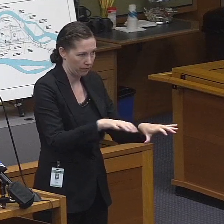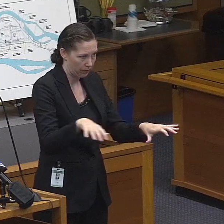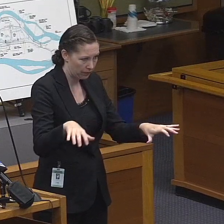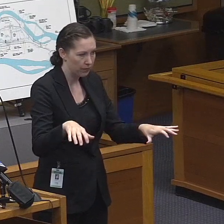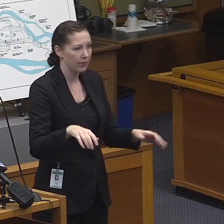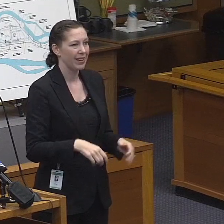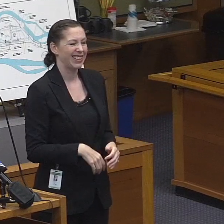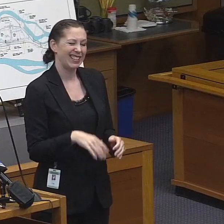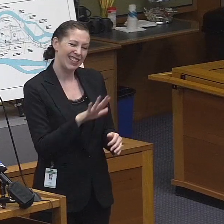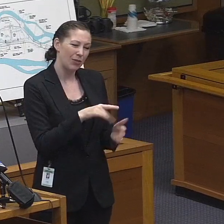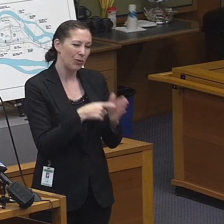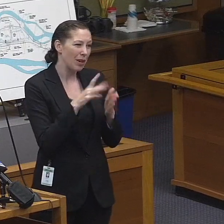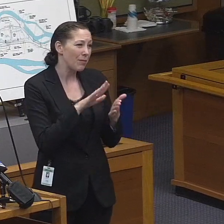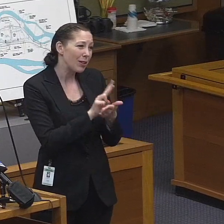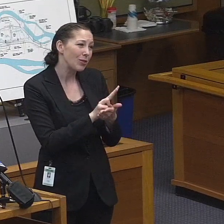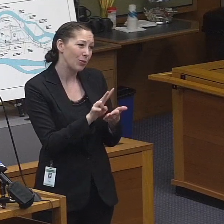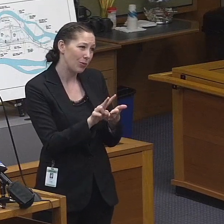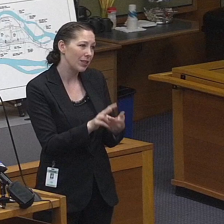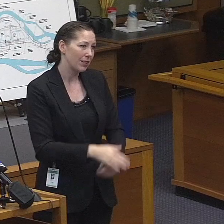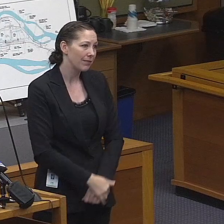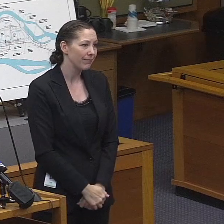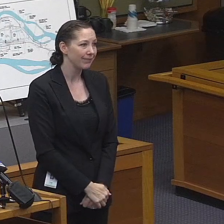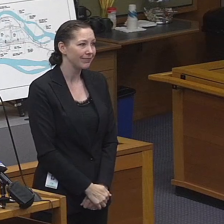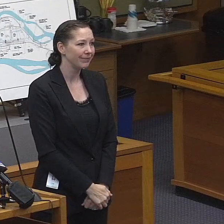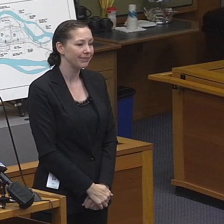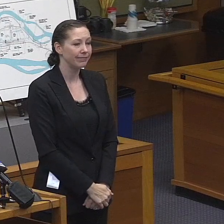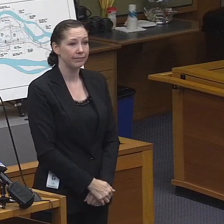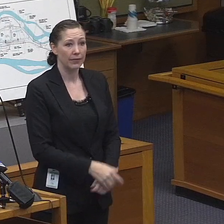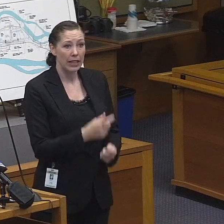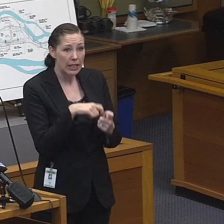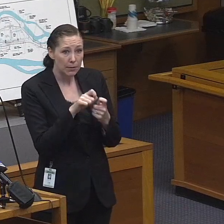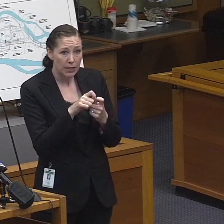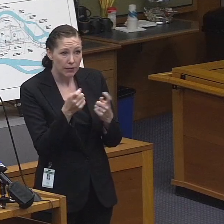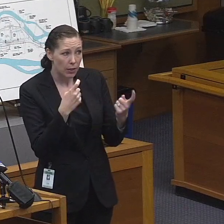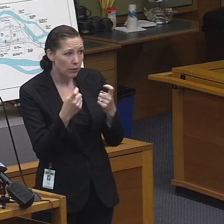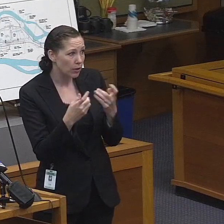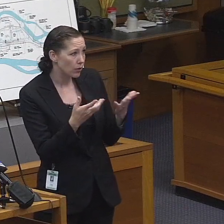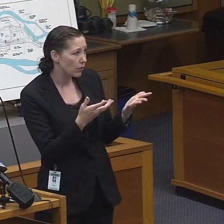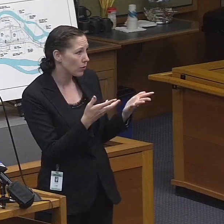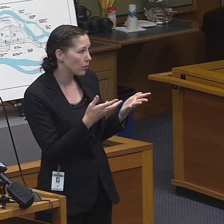a two-week window. I don't know if there are specific questions.